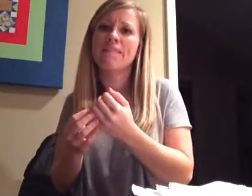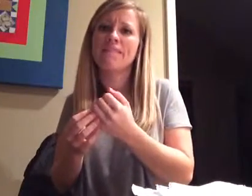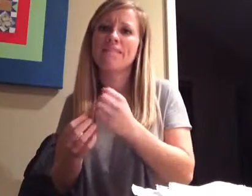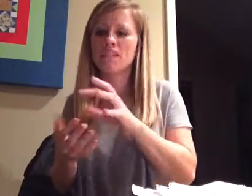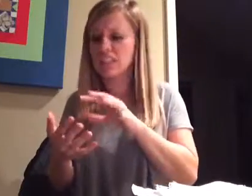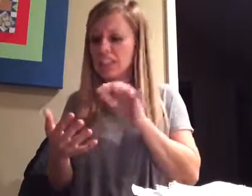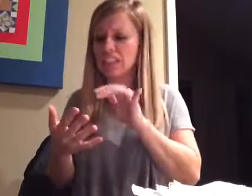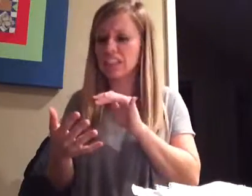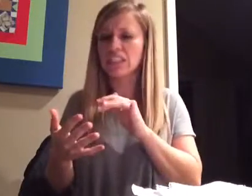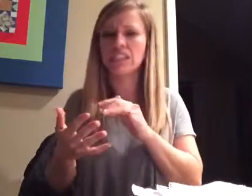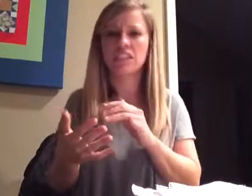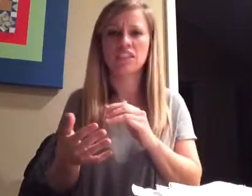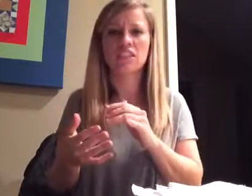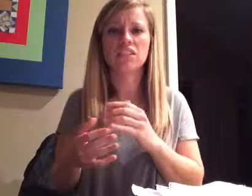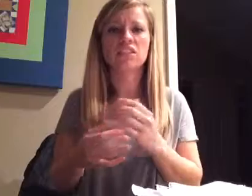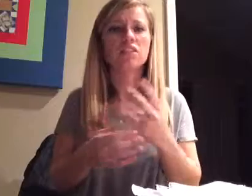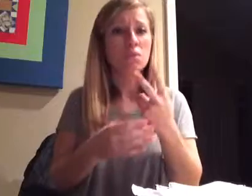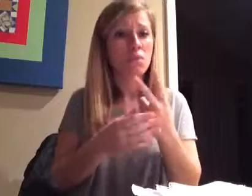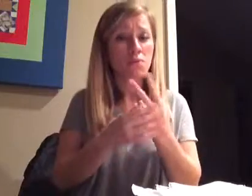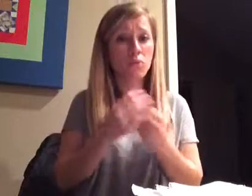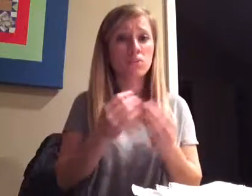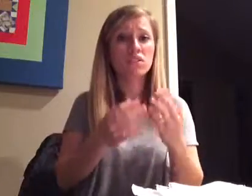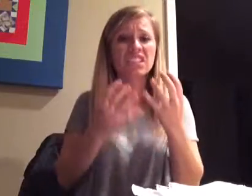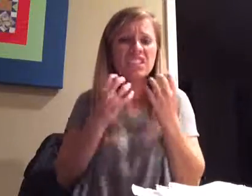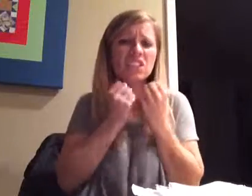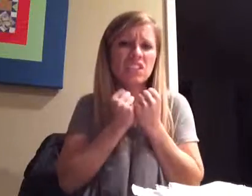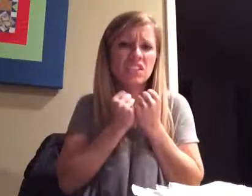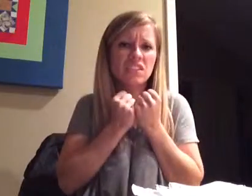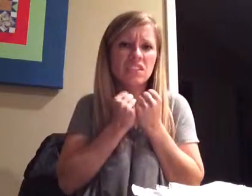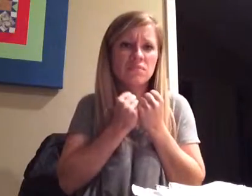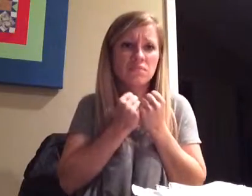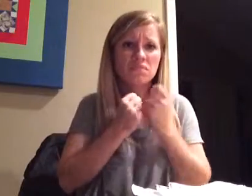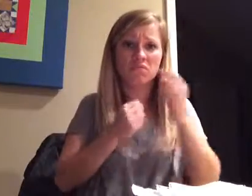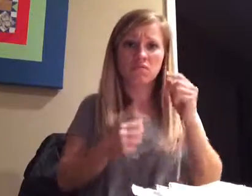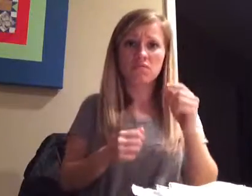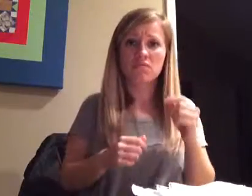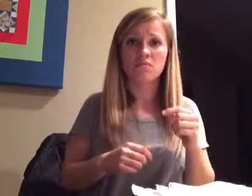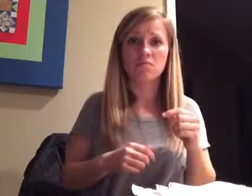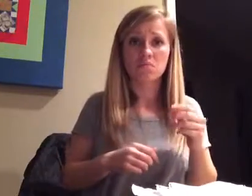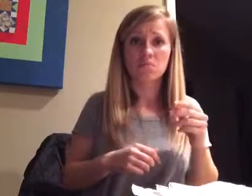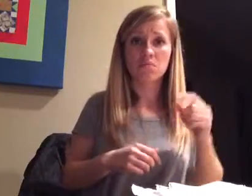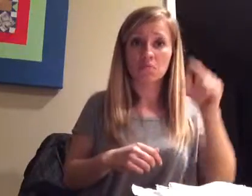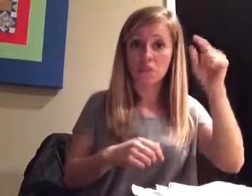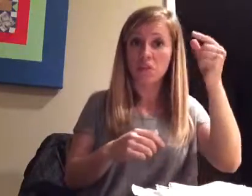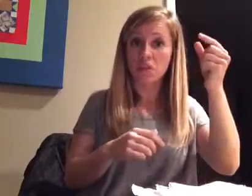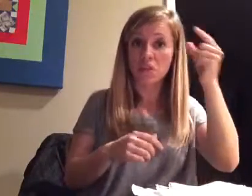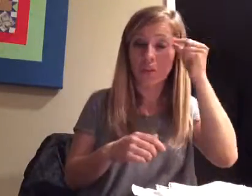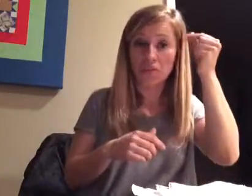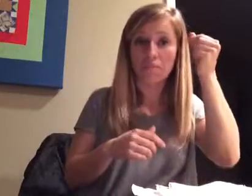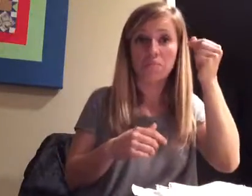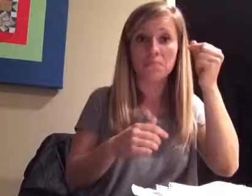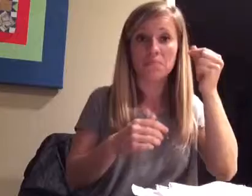While our government has many programs directed at those issues, I do not pretend that we have the full answer to those problems.